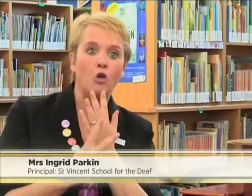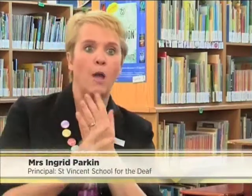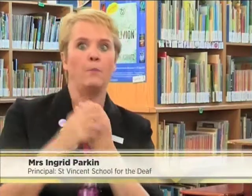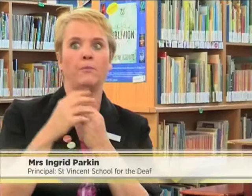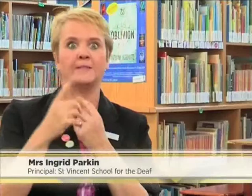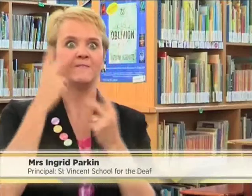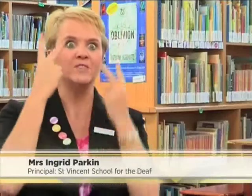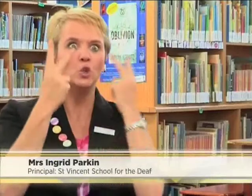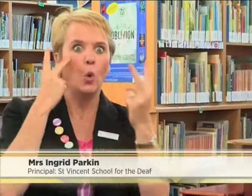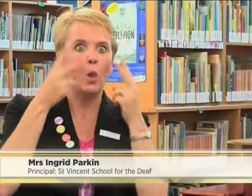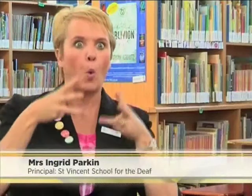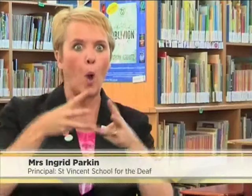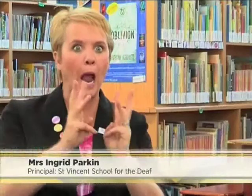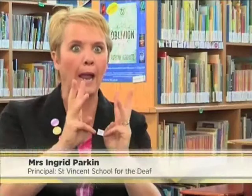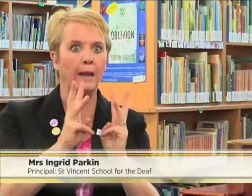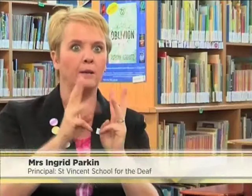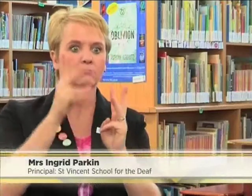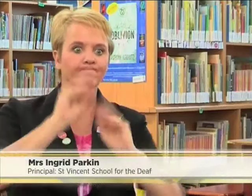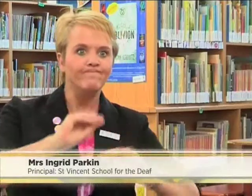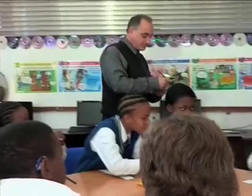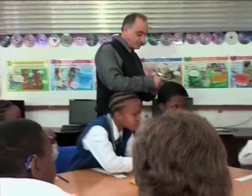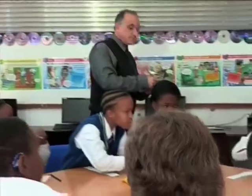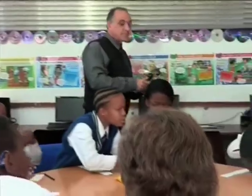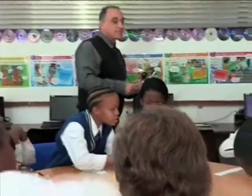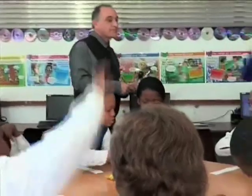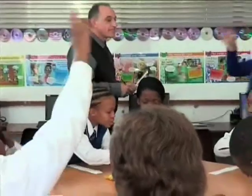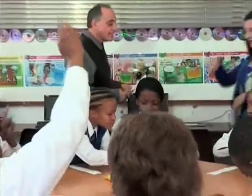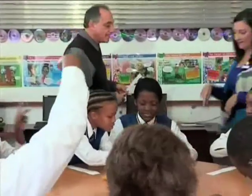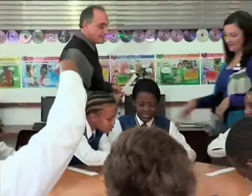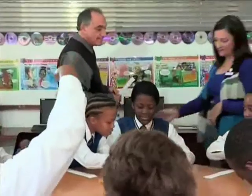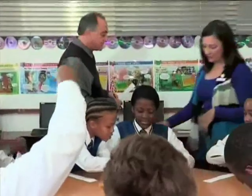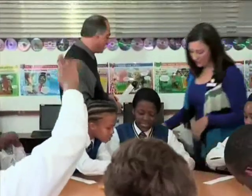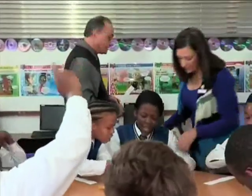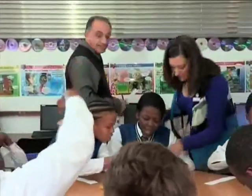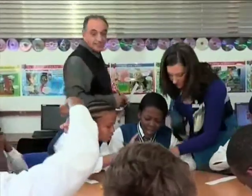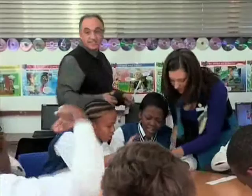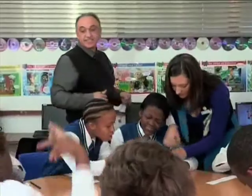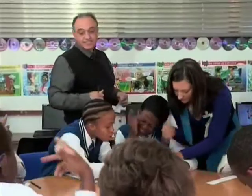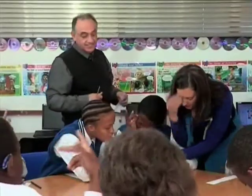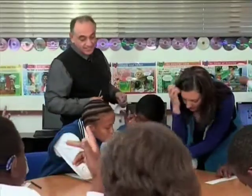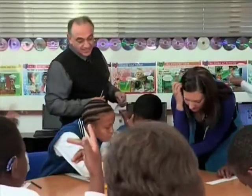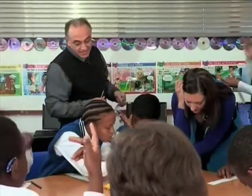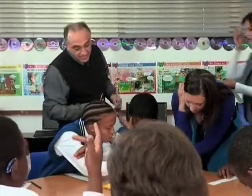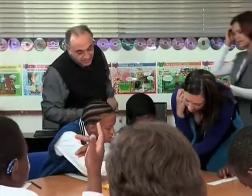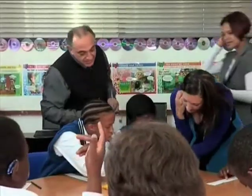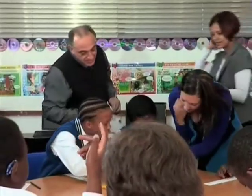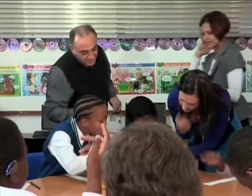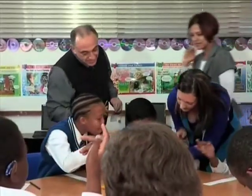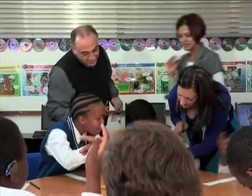So any program that's visual, that uses visual system and visual ways is very exciting for us. We're very motivated for